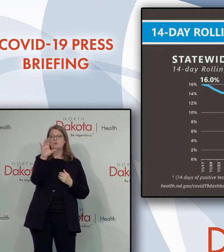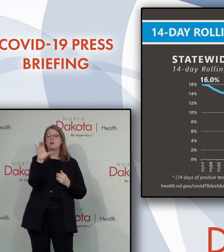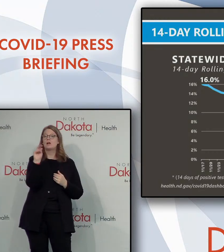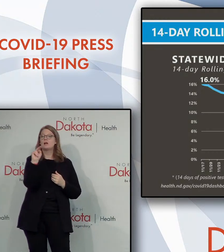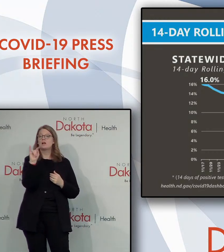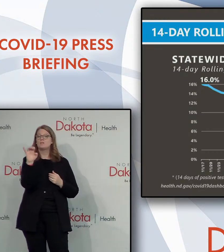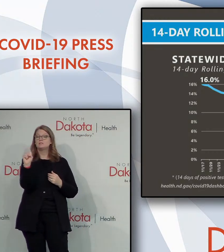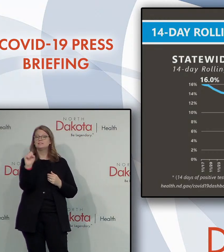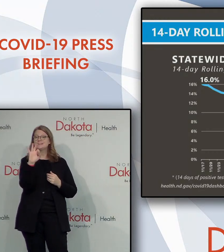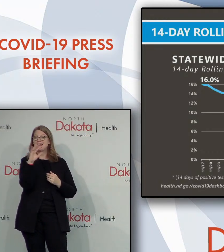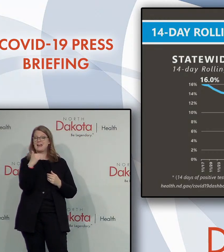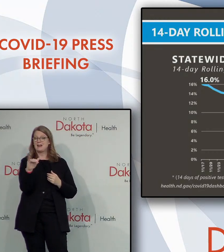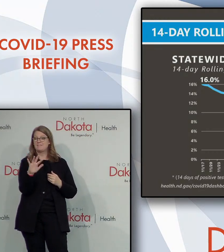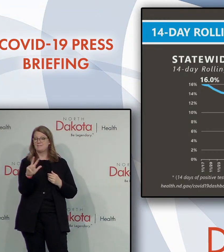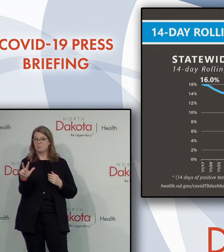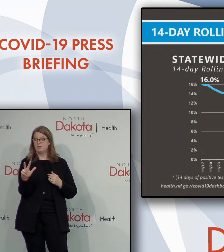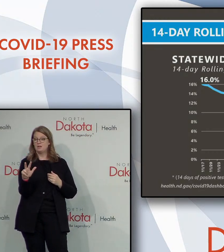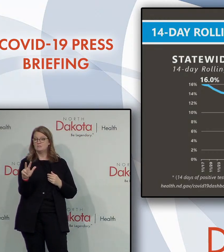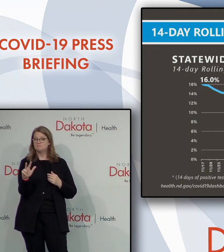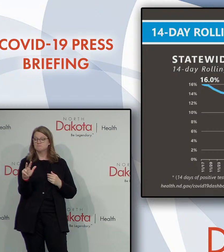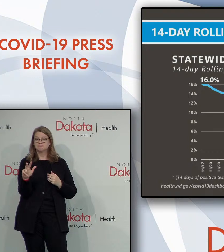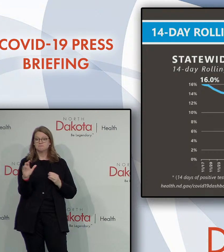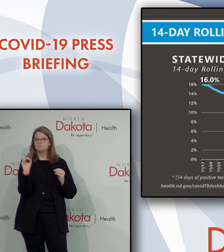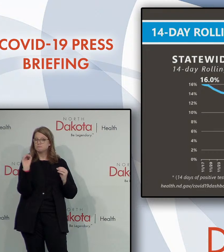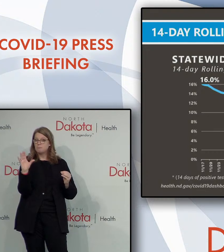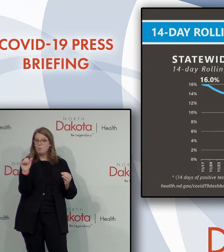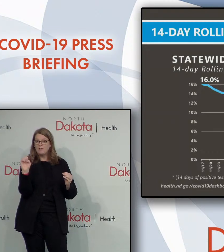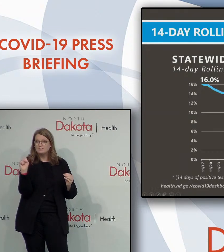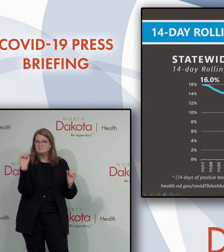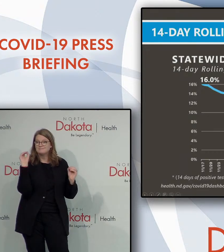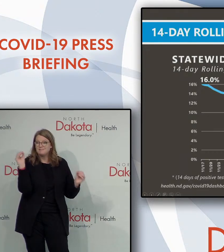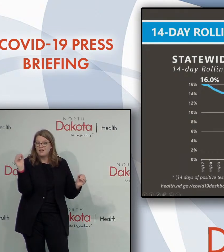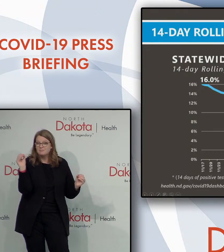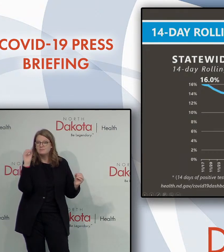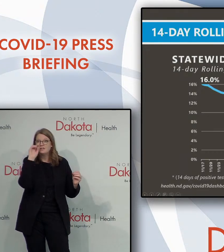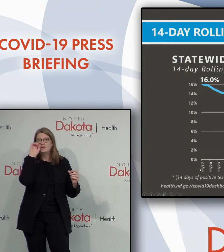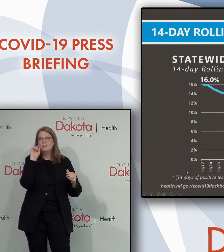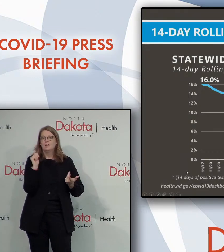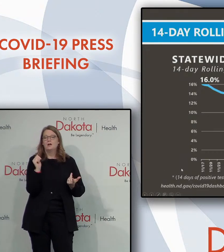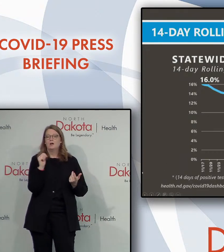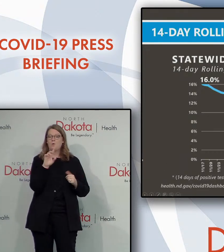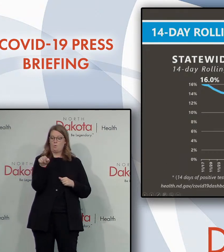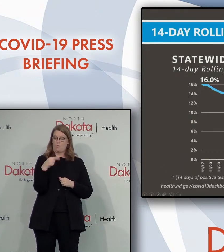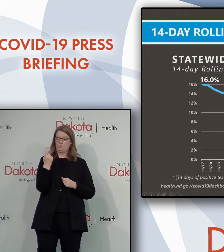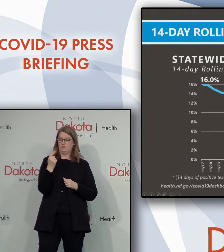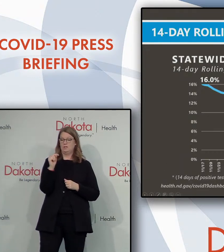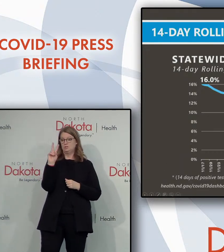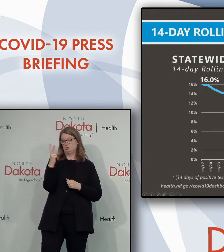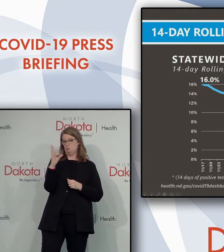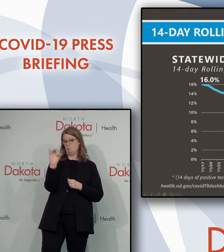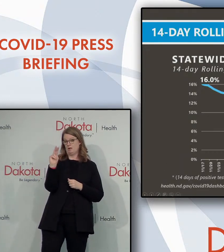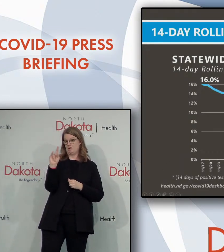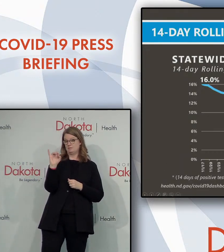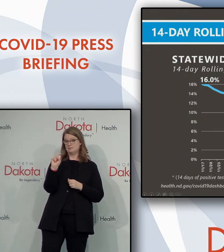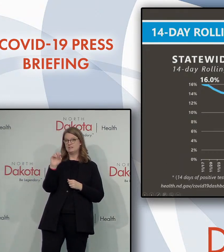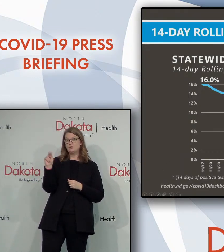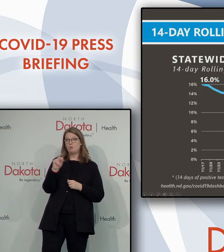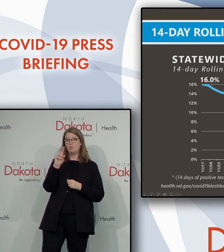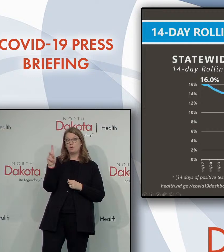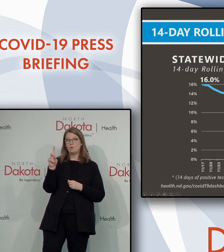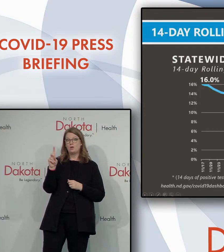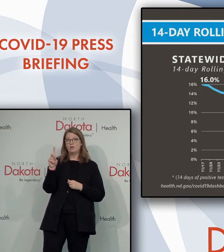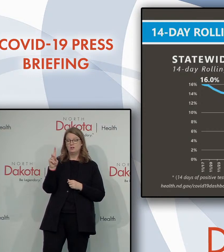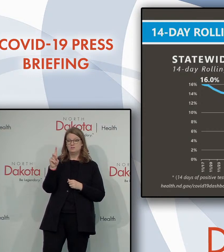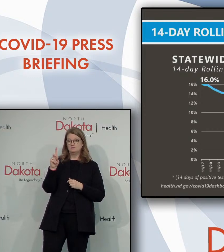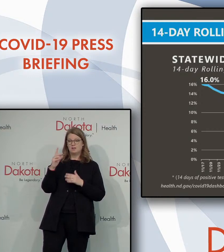that 9 of our 53 counties have no active cases of COVID-19 right now. Only 2 counties in North Dakota have case counts